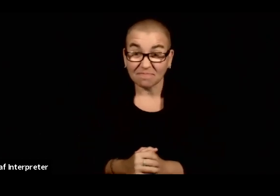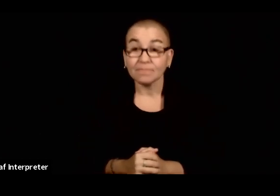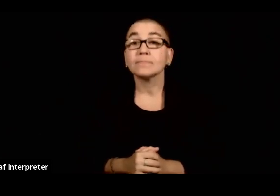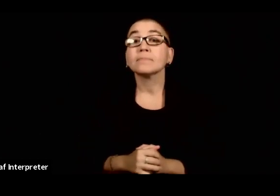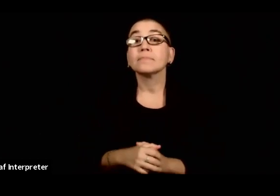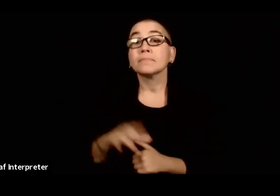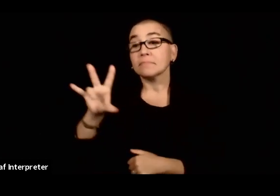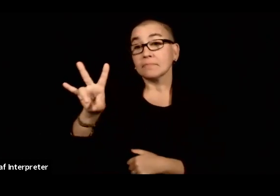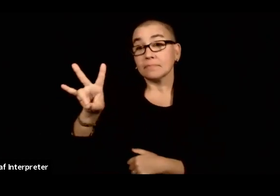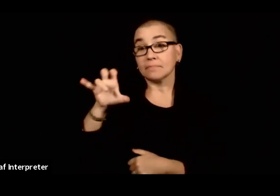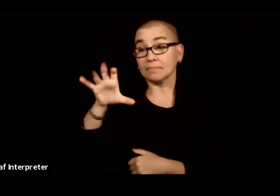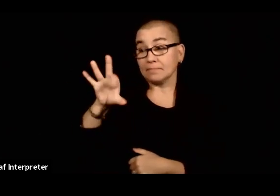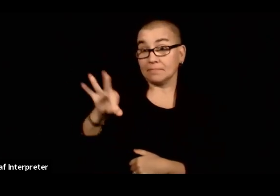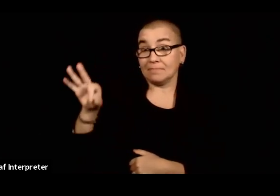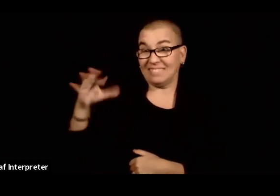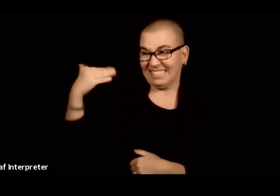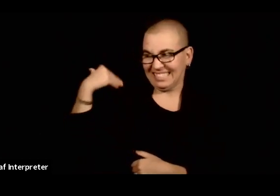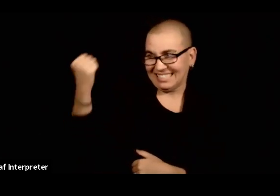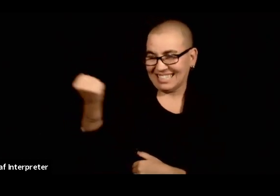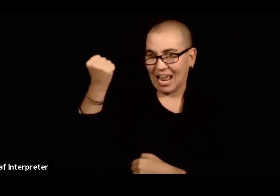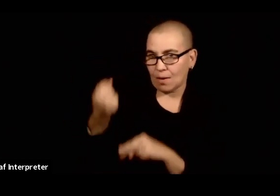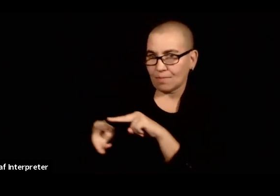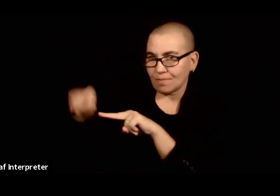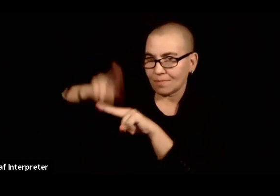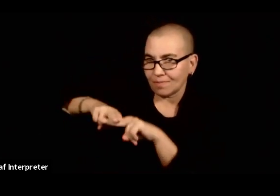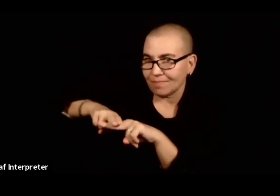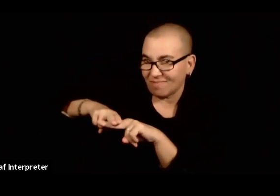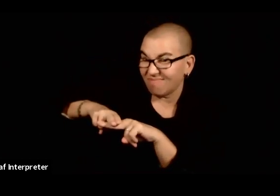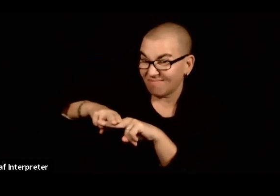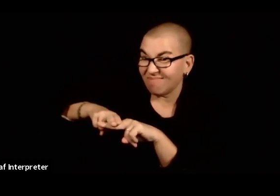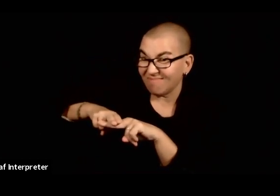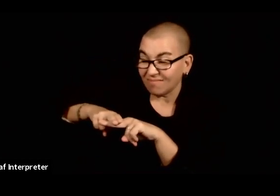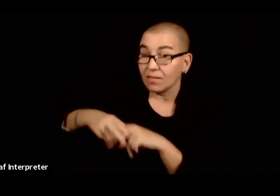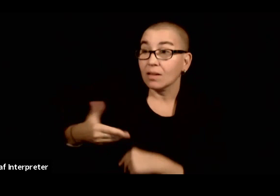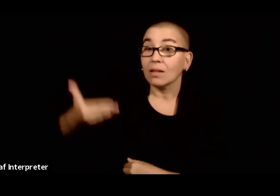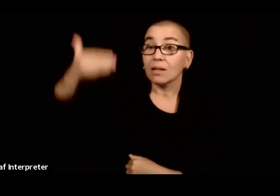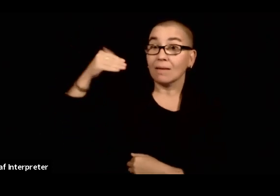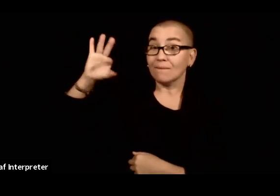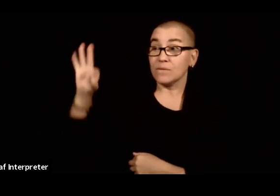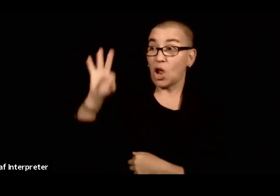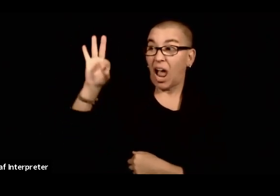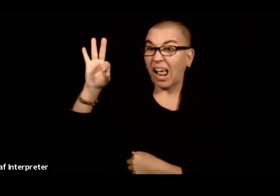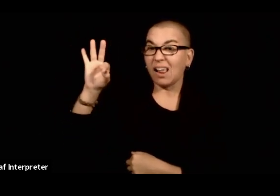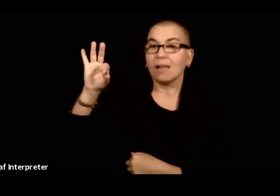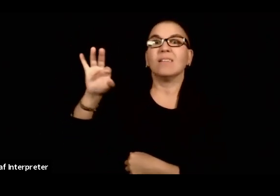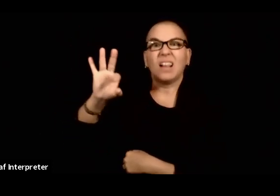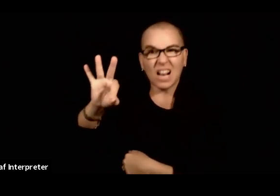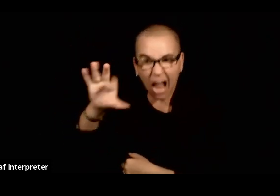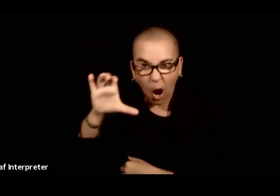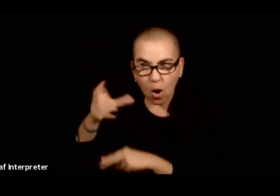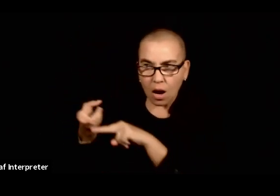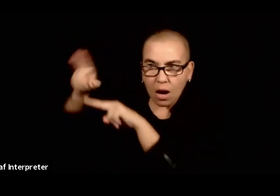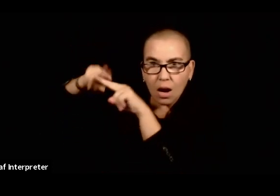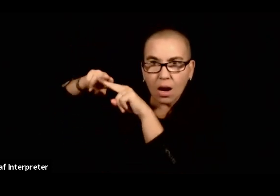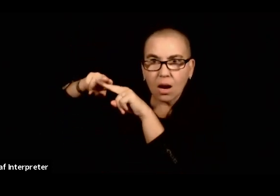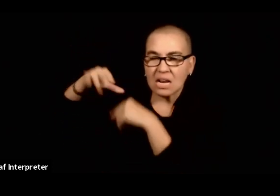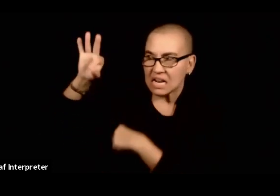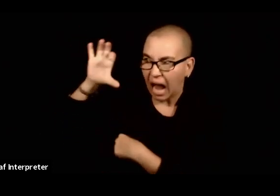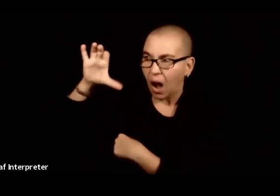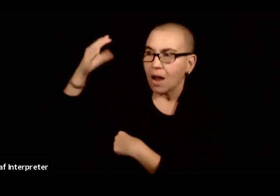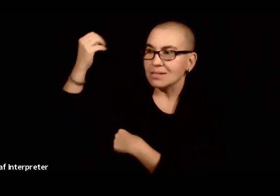and 915 cases coming through as lab confirmed on Friday. Just to quickly remind